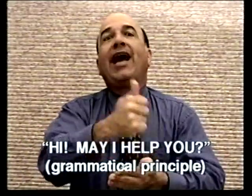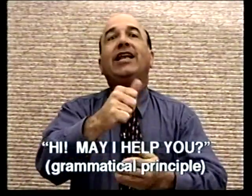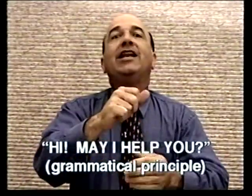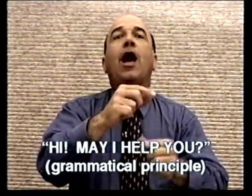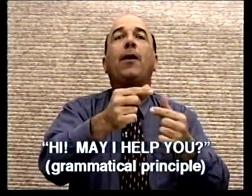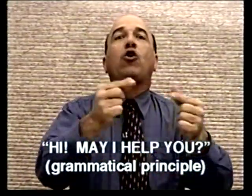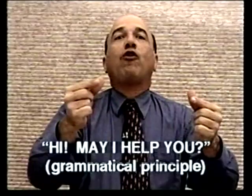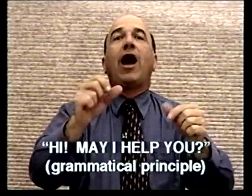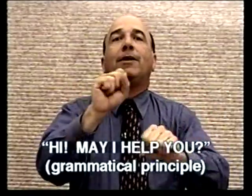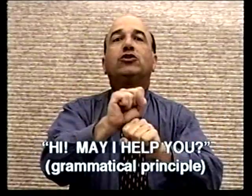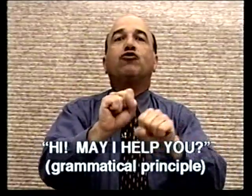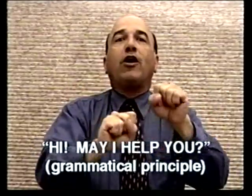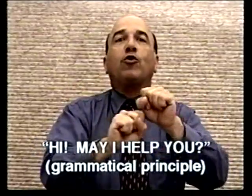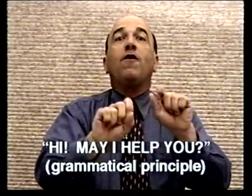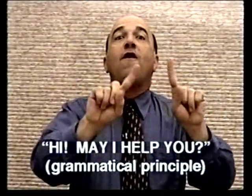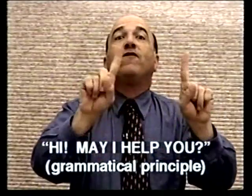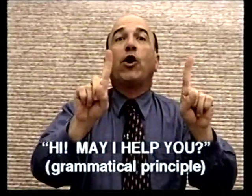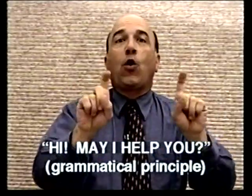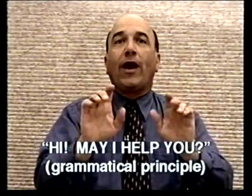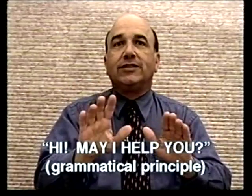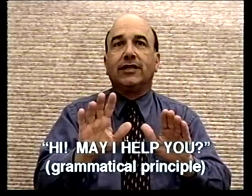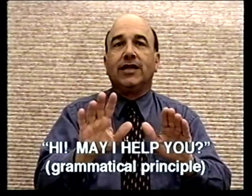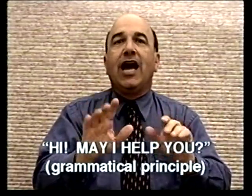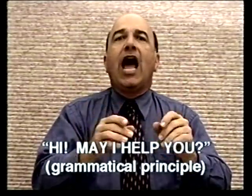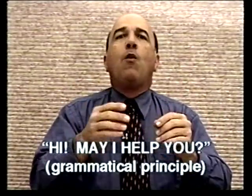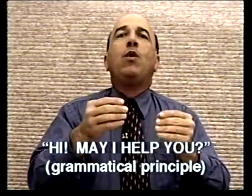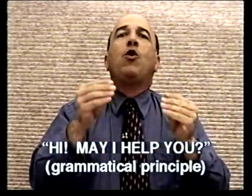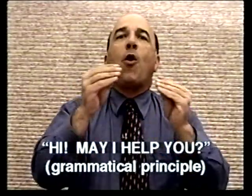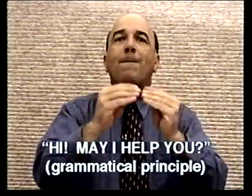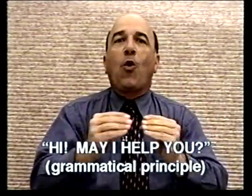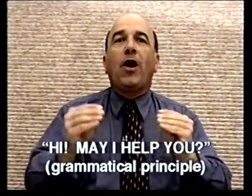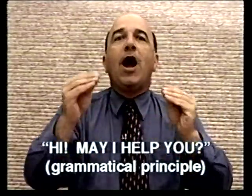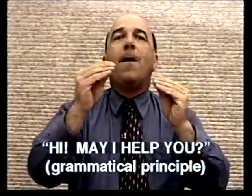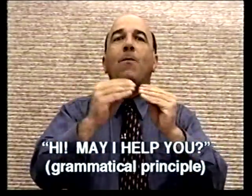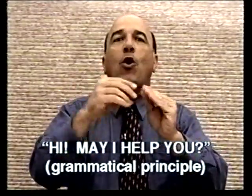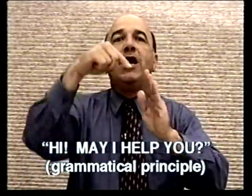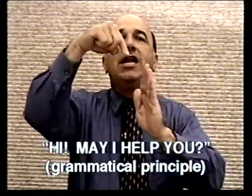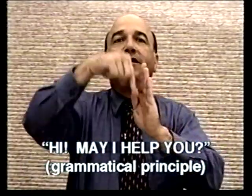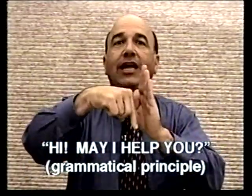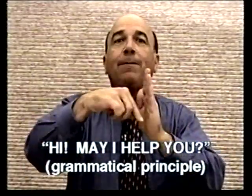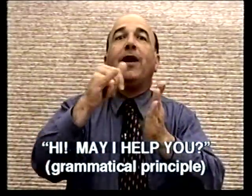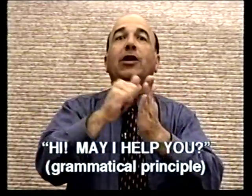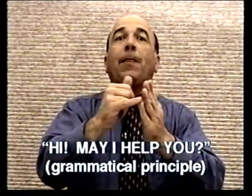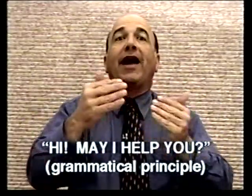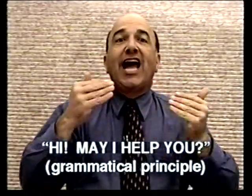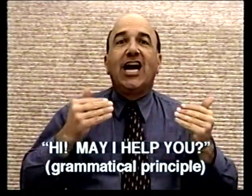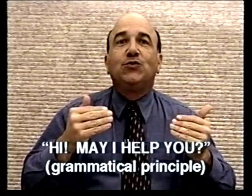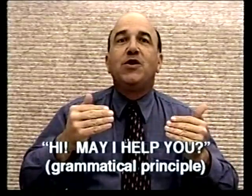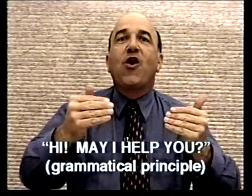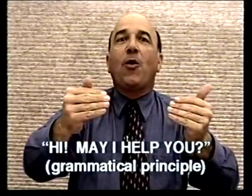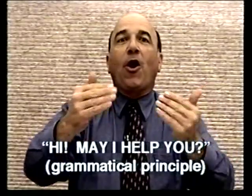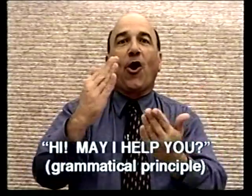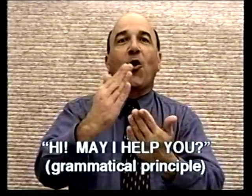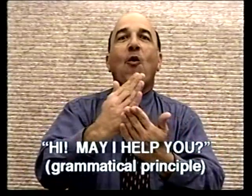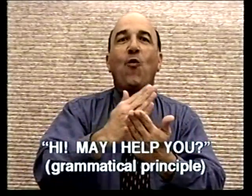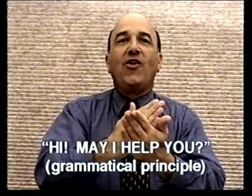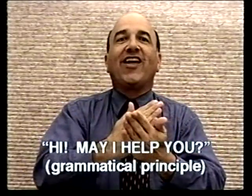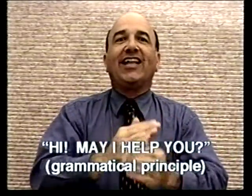That's another grammar structure for question, and we will go more and more deep into that as we go along with the